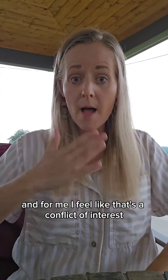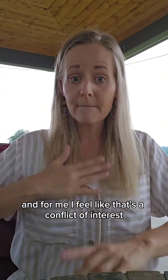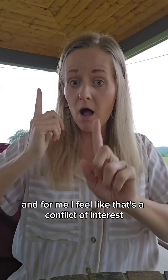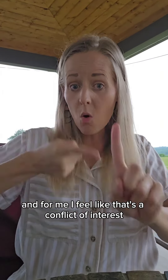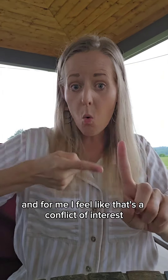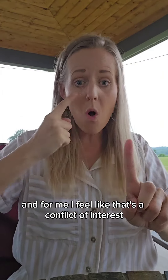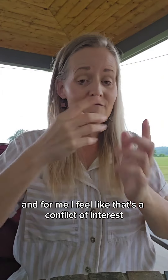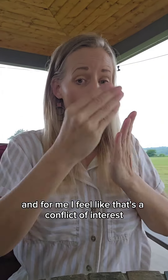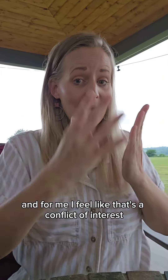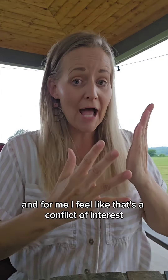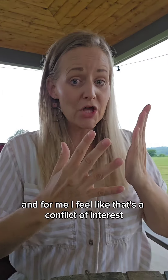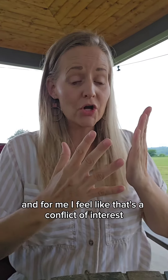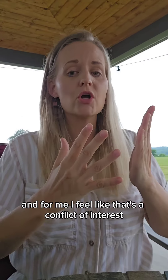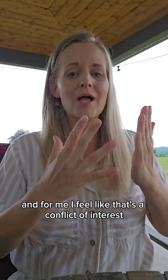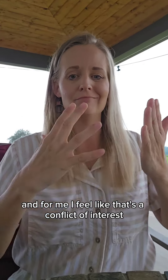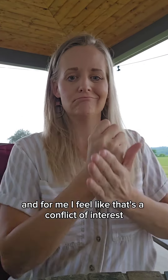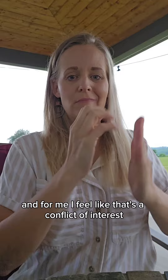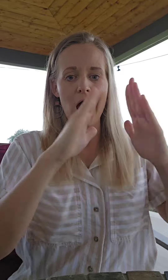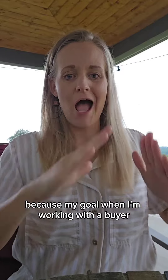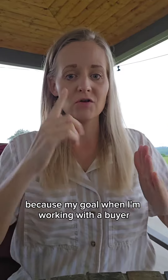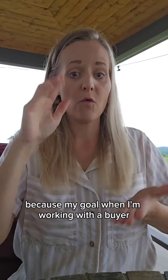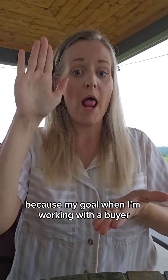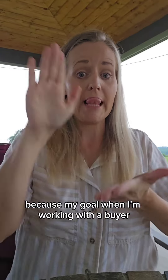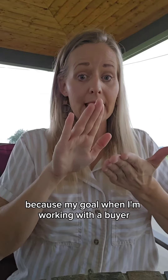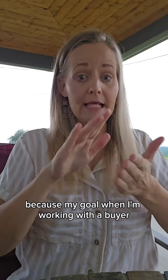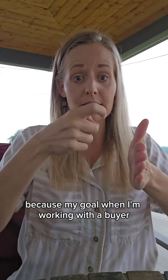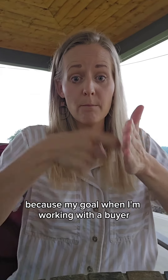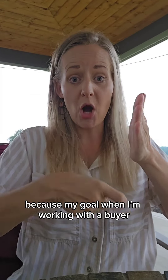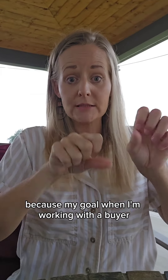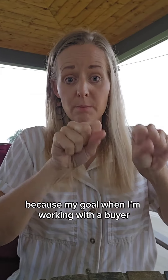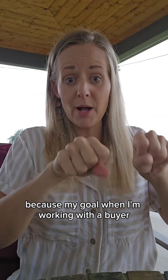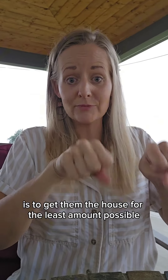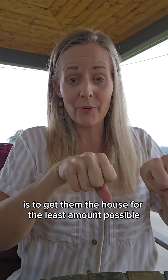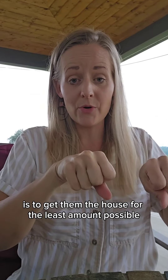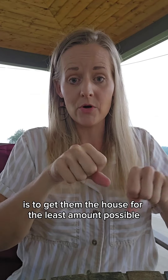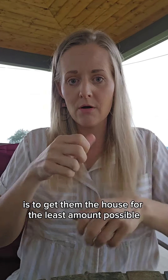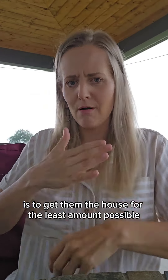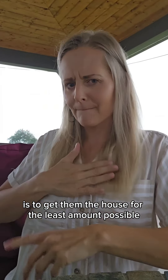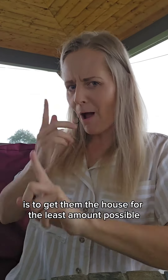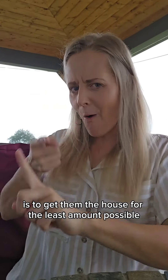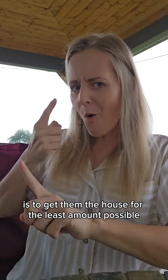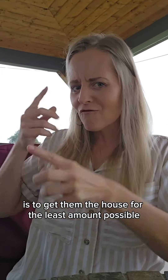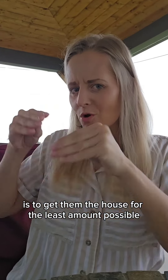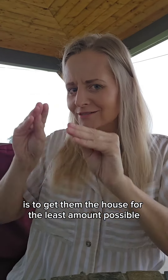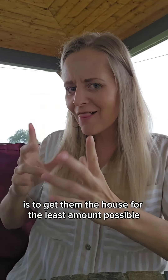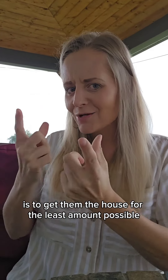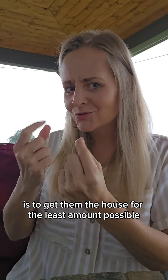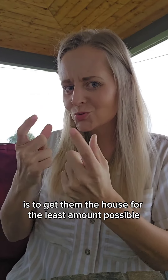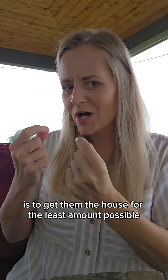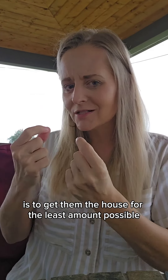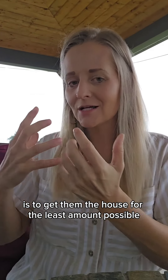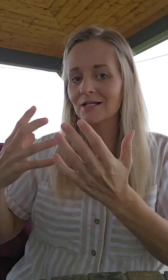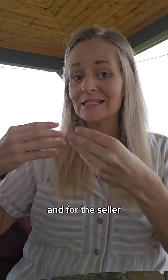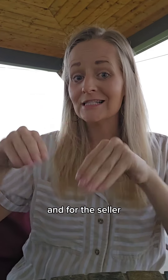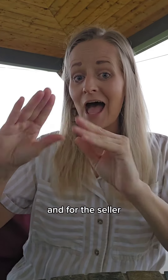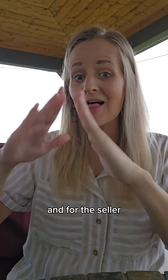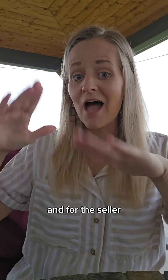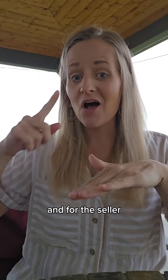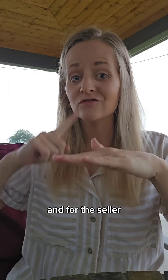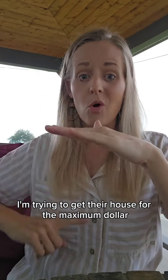me, I feel like that's a conflict of interest because my goal when I'm working with a buyer is to get them the house for the least amount possible. And for the seller, I'm trying